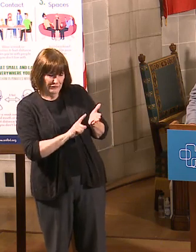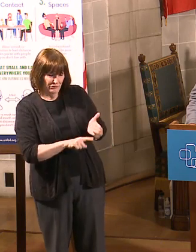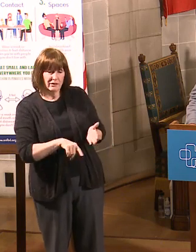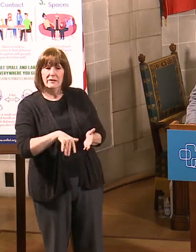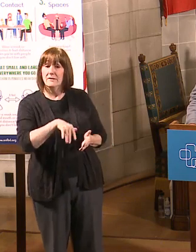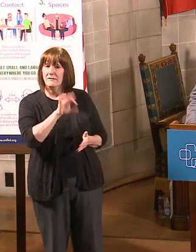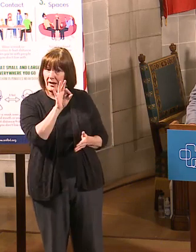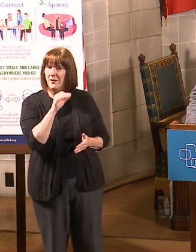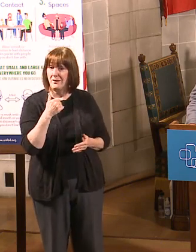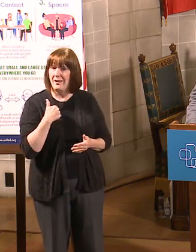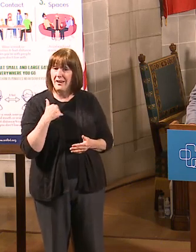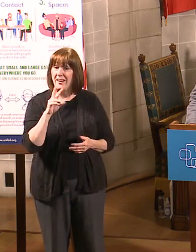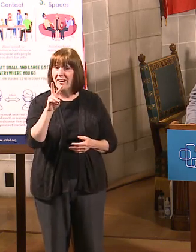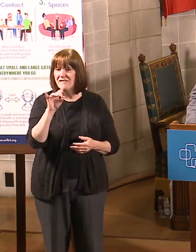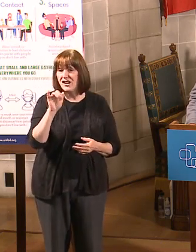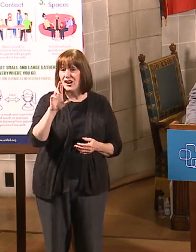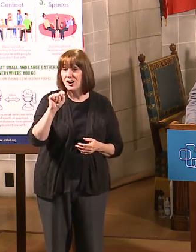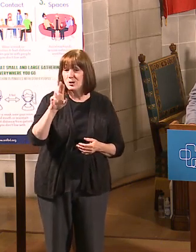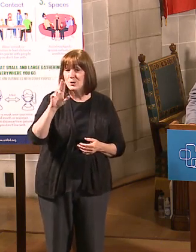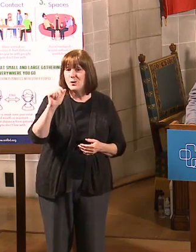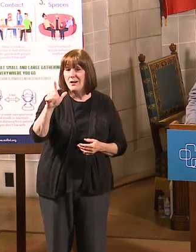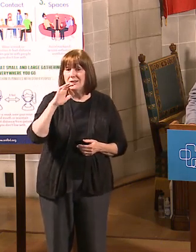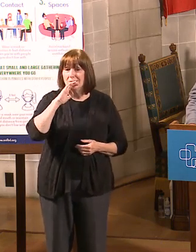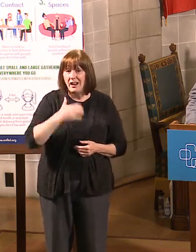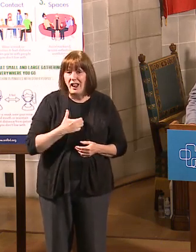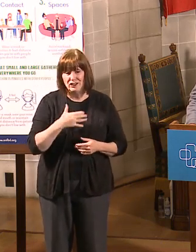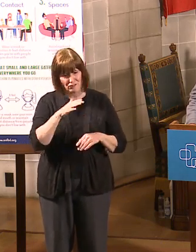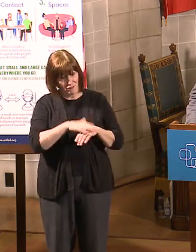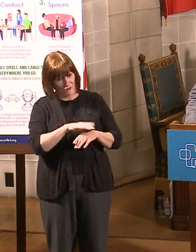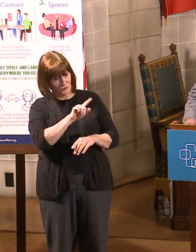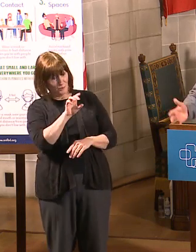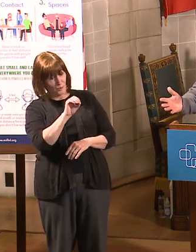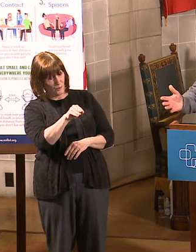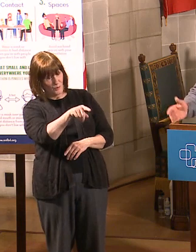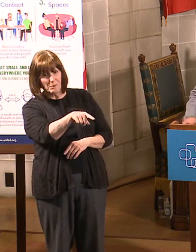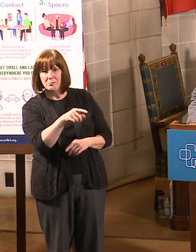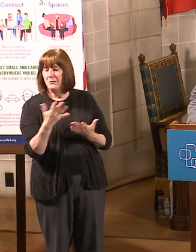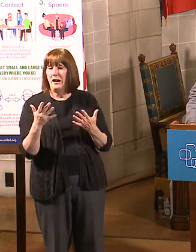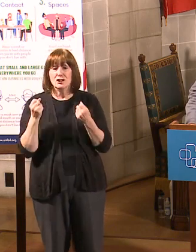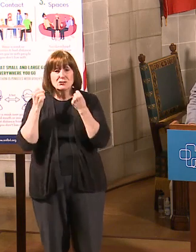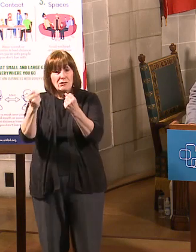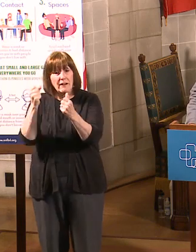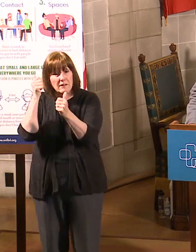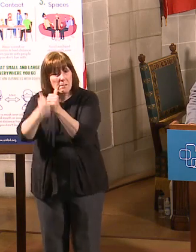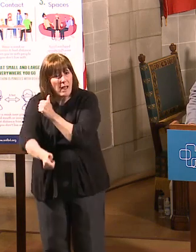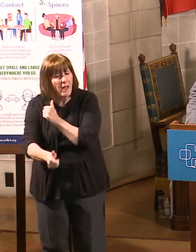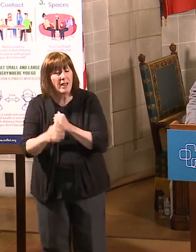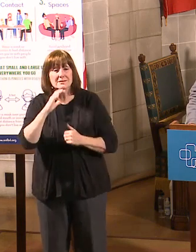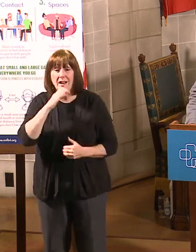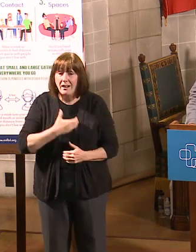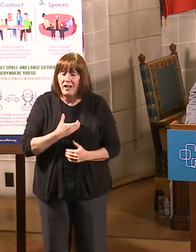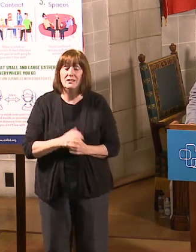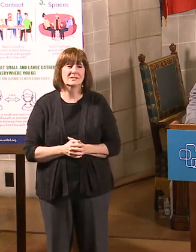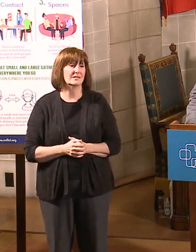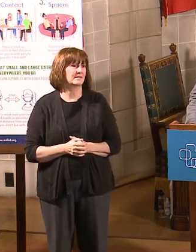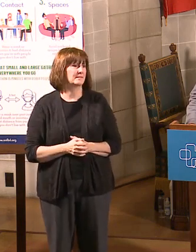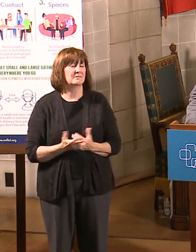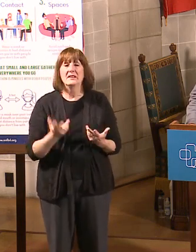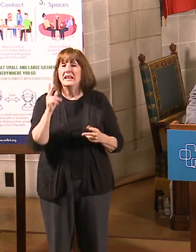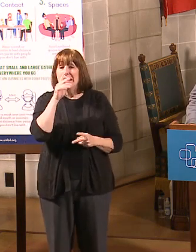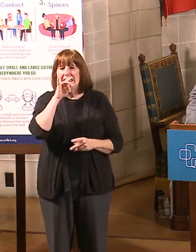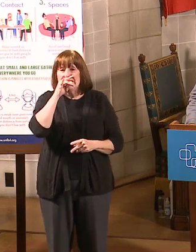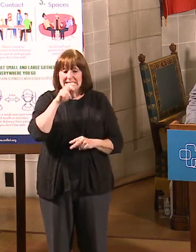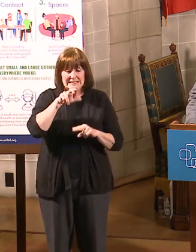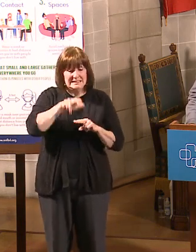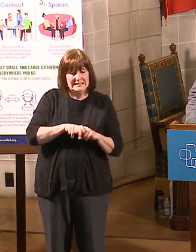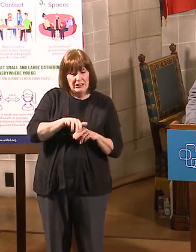out there's a virtual Santa Claus that you can get. Come on Zoom. There's a drive-by Santa. Having kids sit on